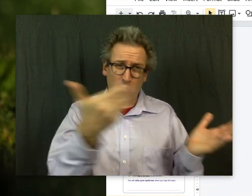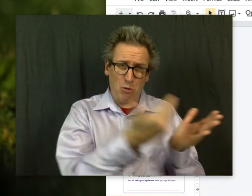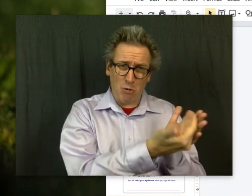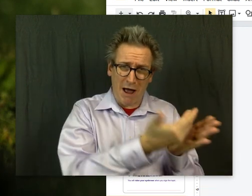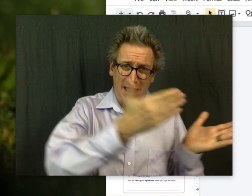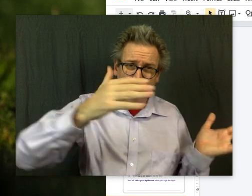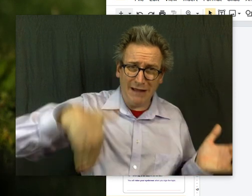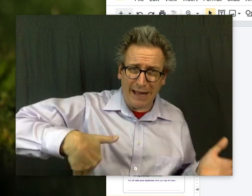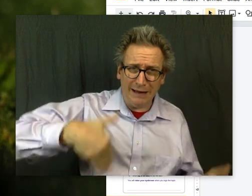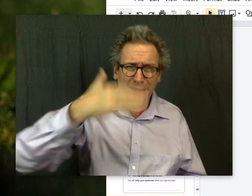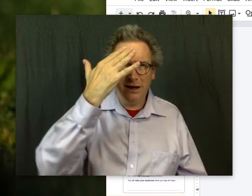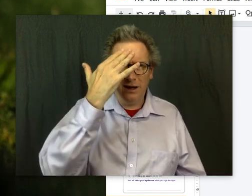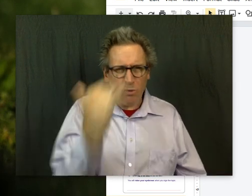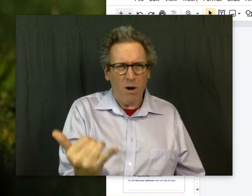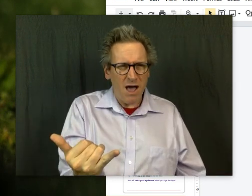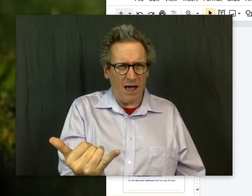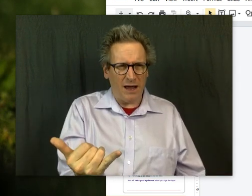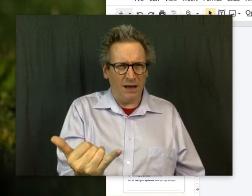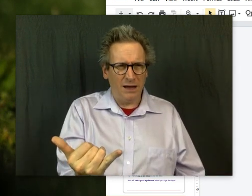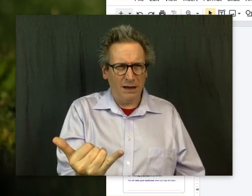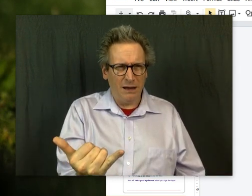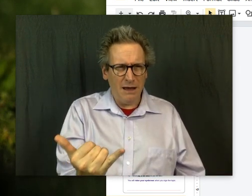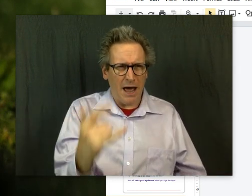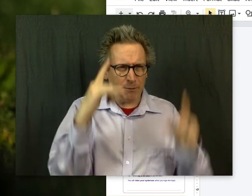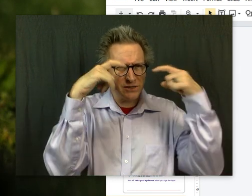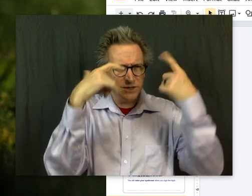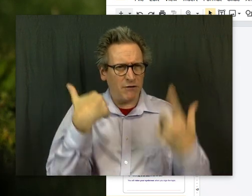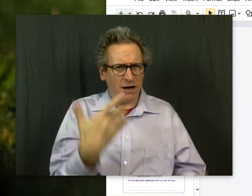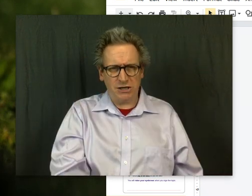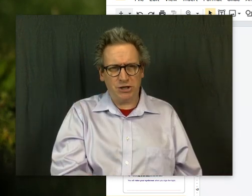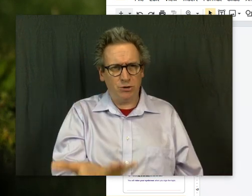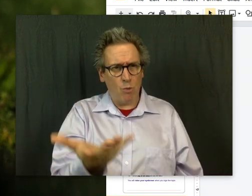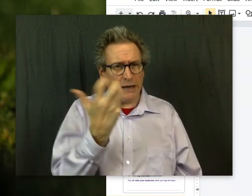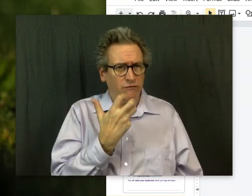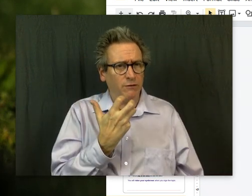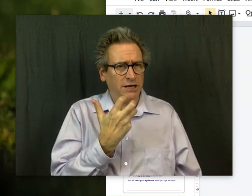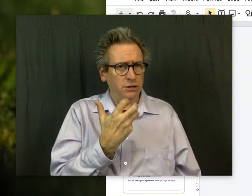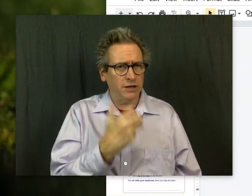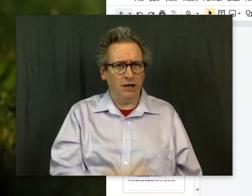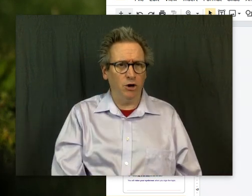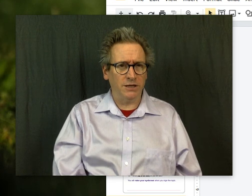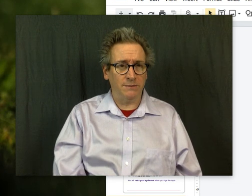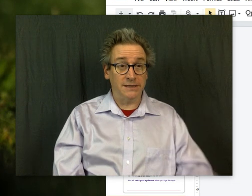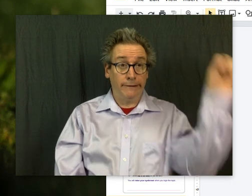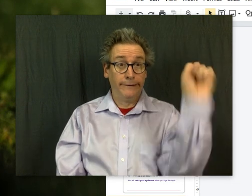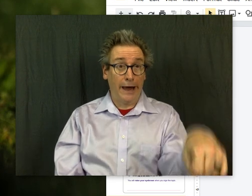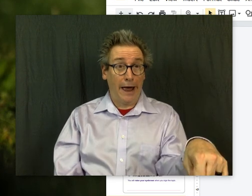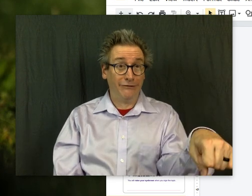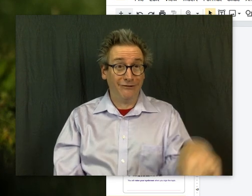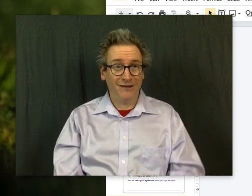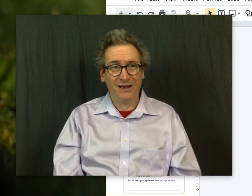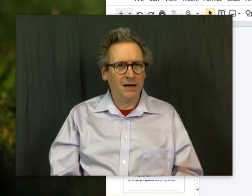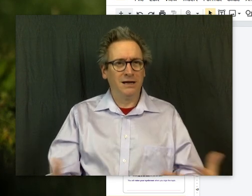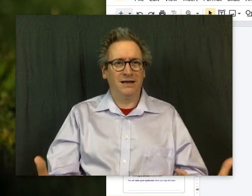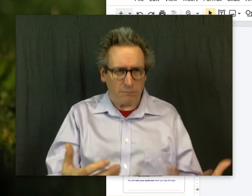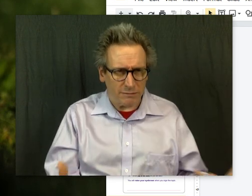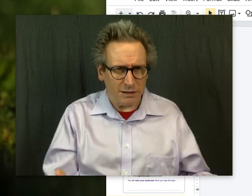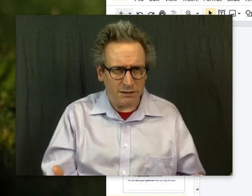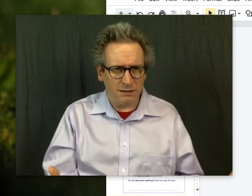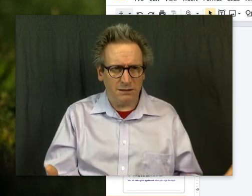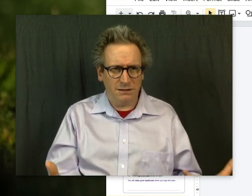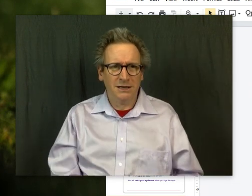you arrived late. Why? Eyebrows go down, right? Because you want information. You don't want them to say, yes.